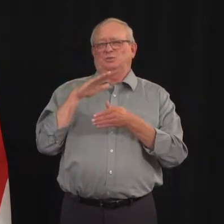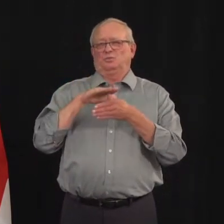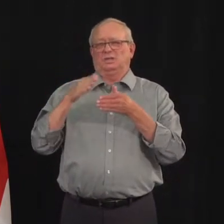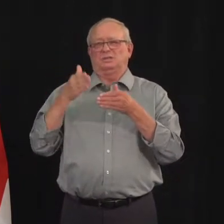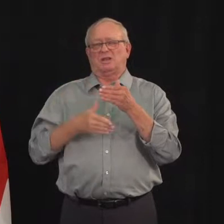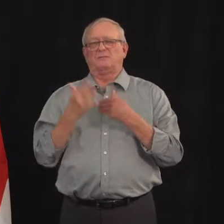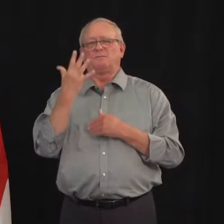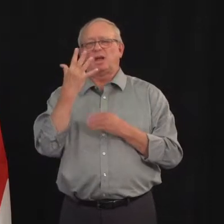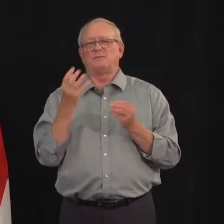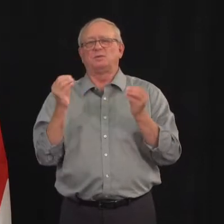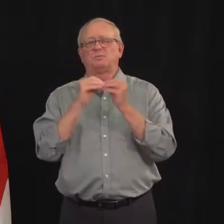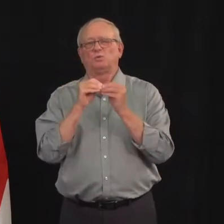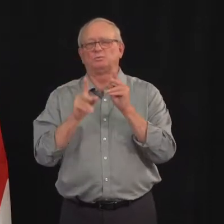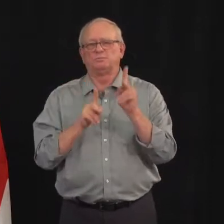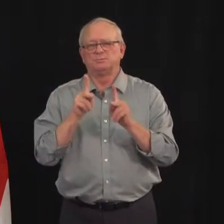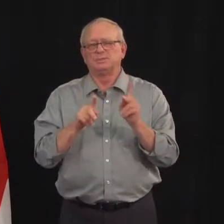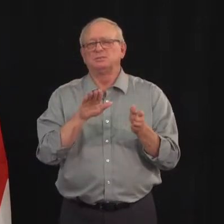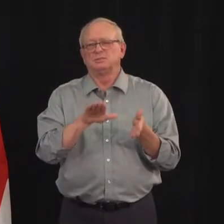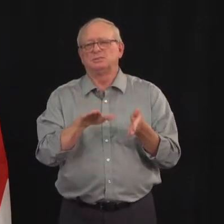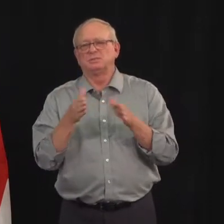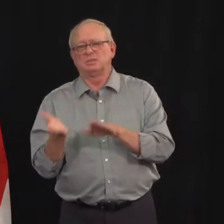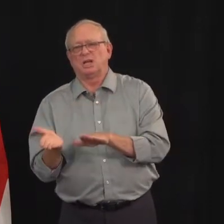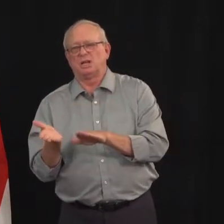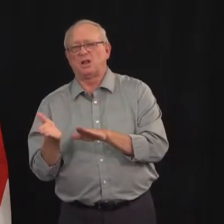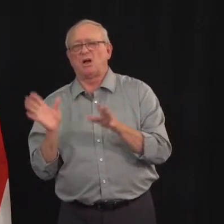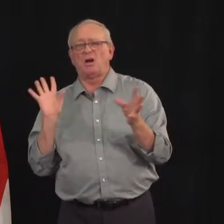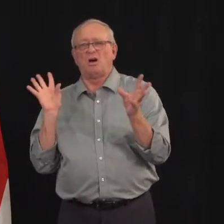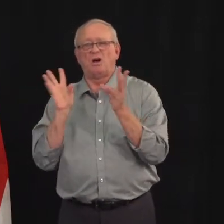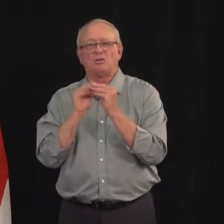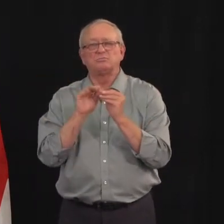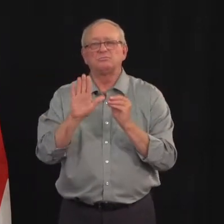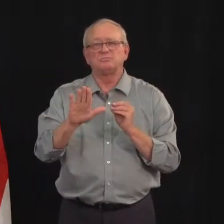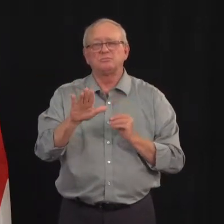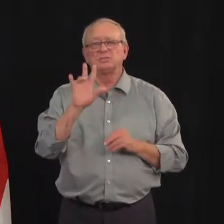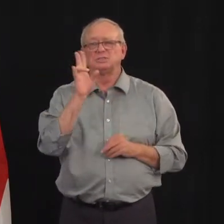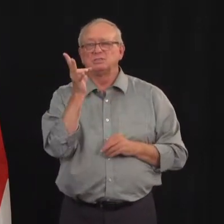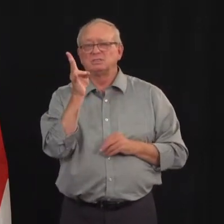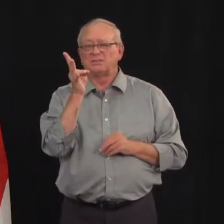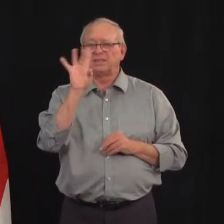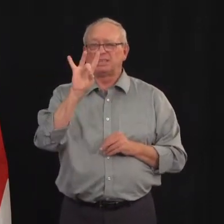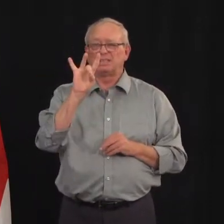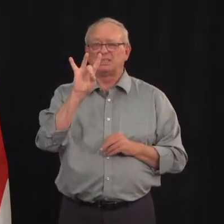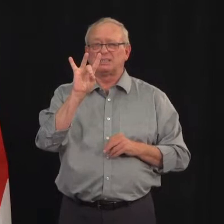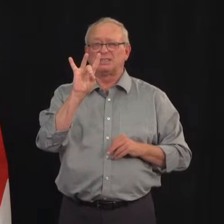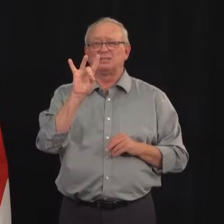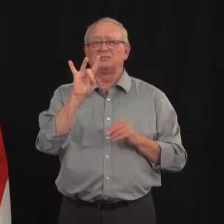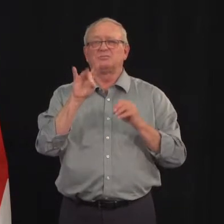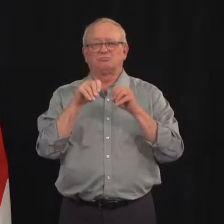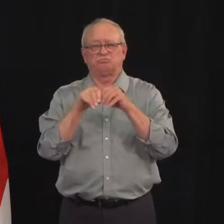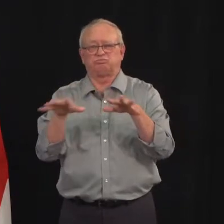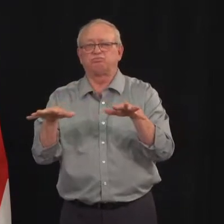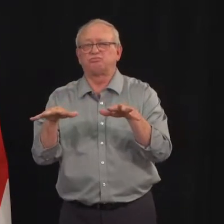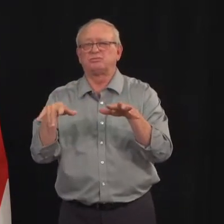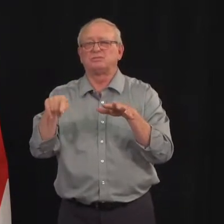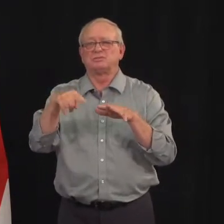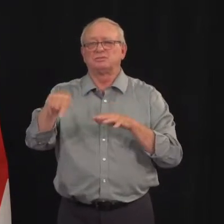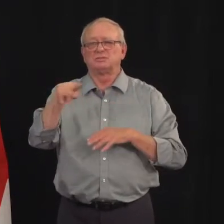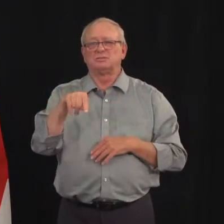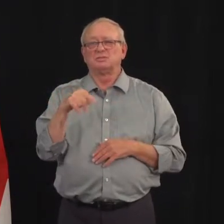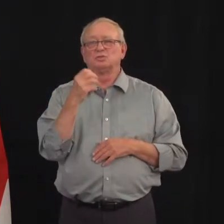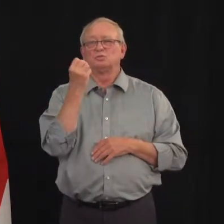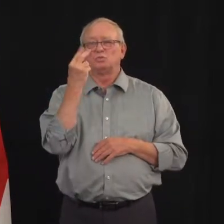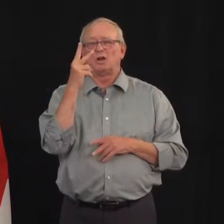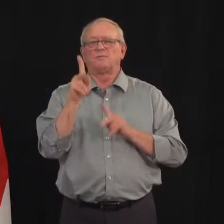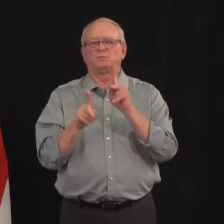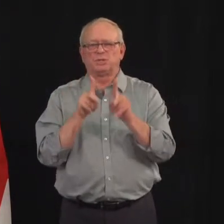now 78 cases linked to this outbreak, including 12 deaths. We are taking this outbreak very